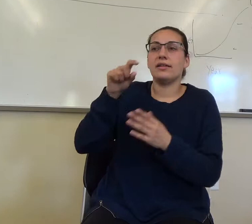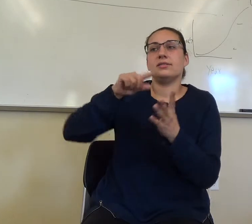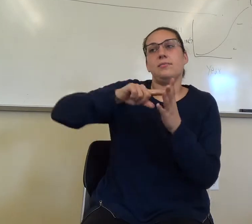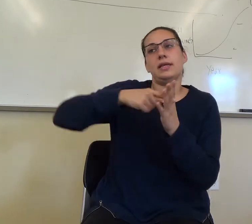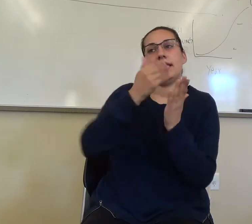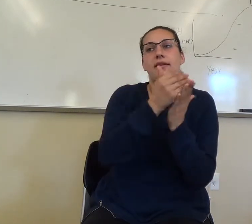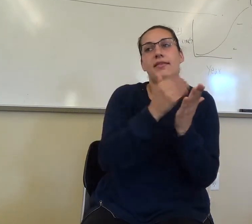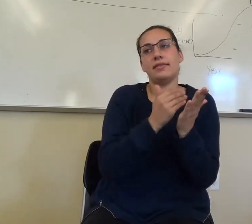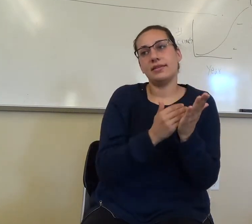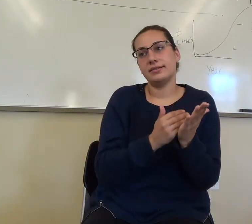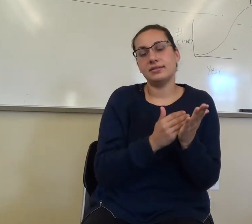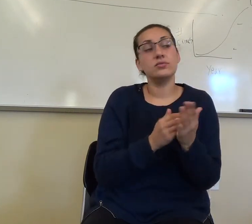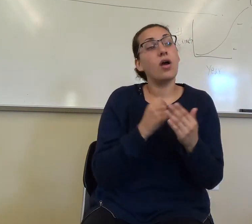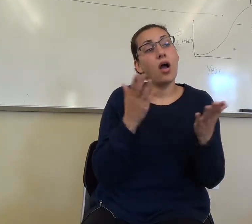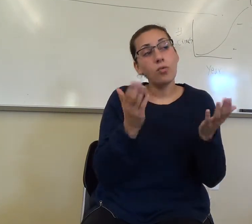you guys are doing